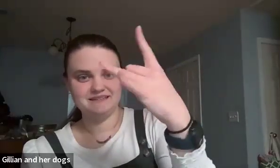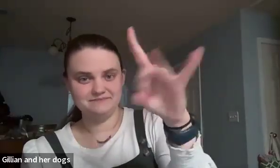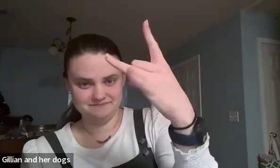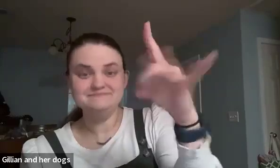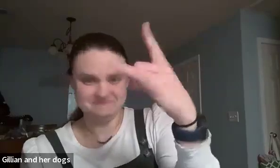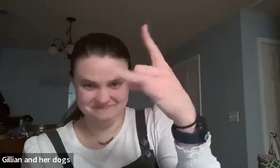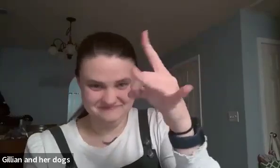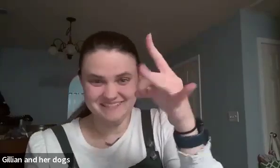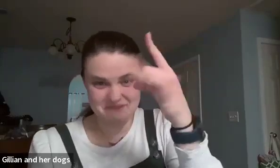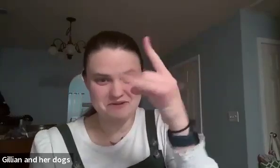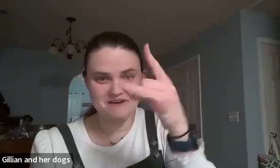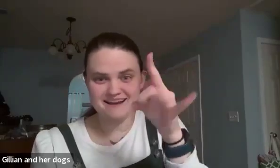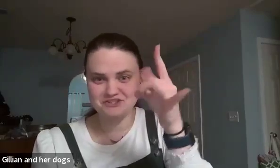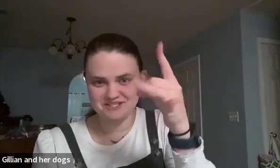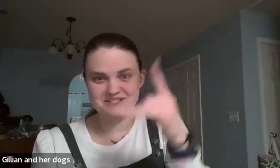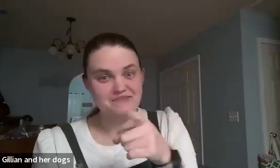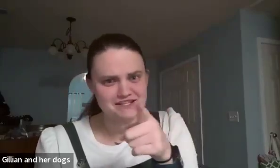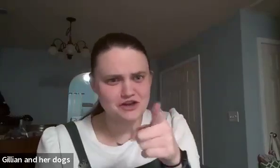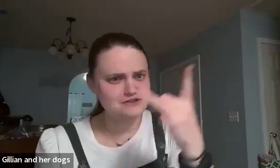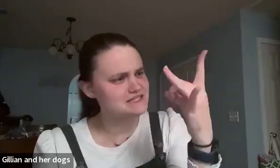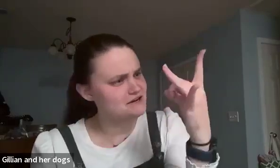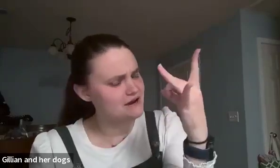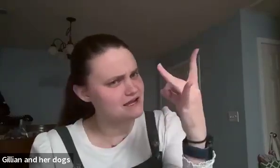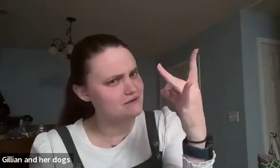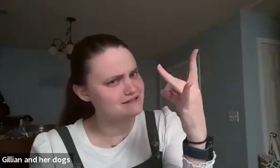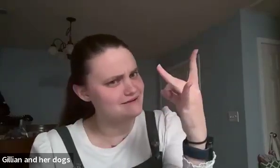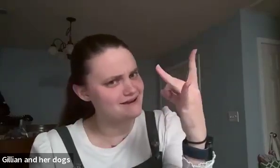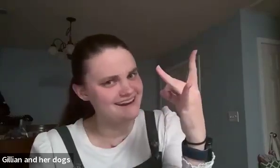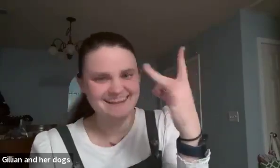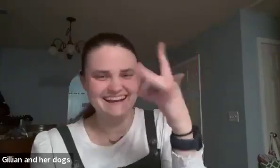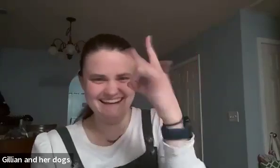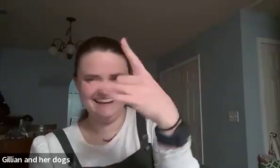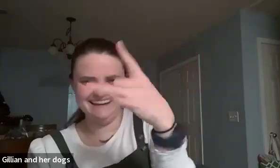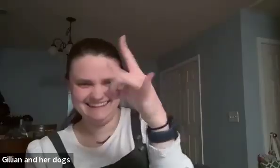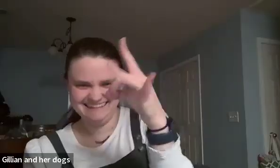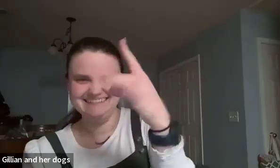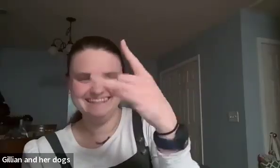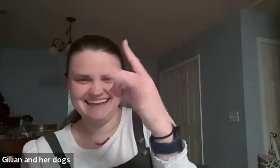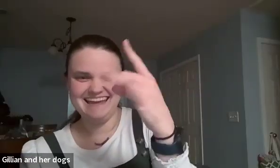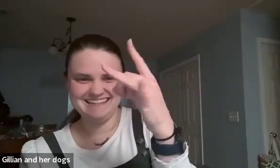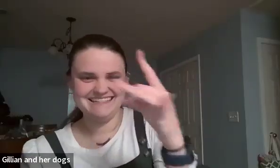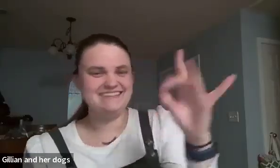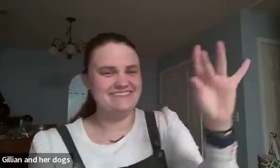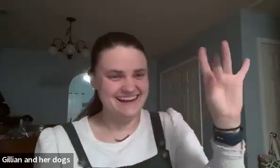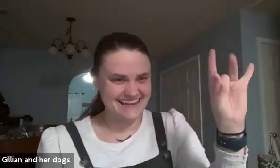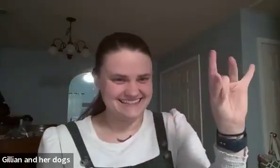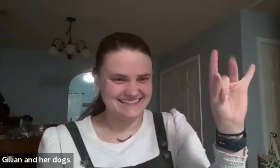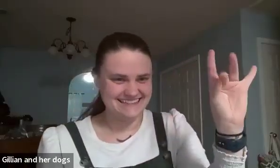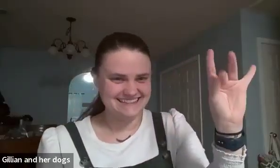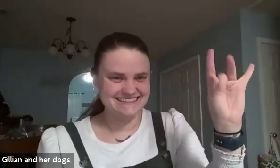18. Yep, you got it. Trust yourself. I saw you stare at your hand going, is that right? 18 or 18.